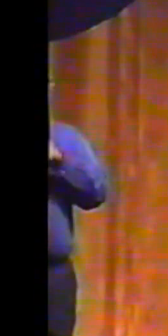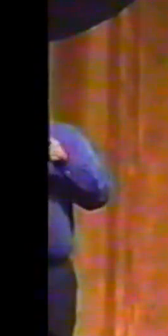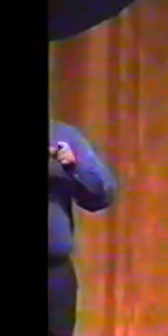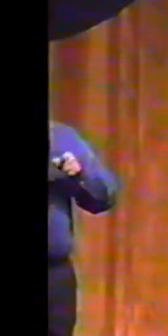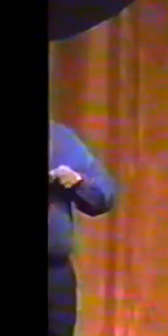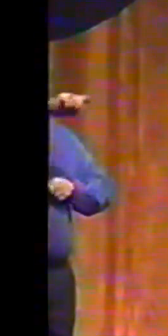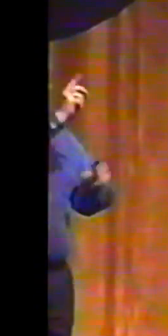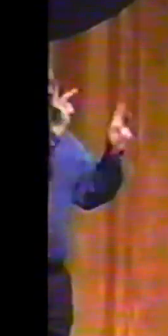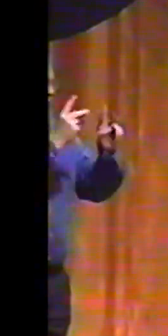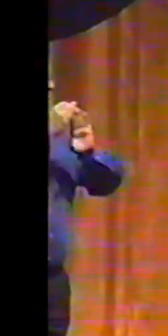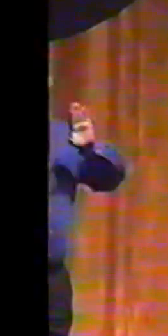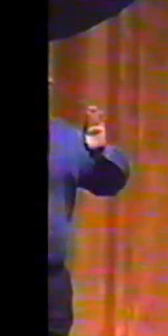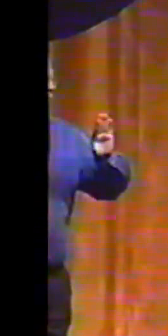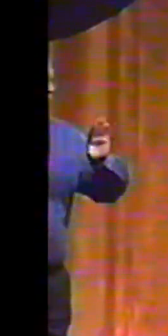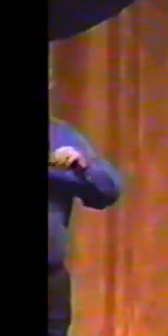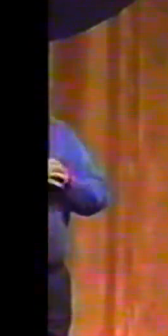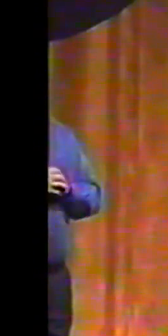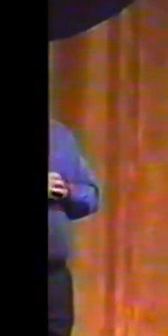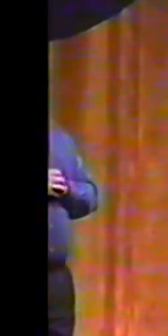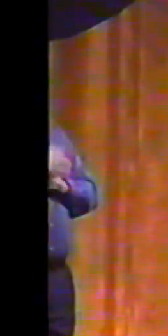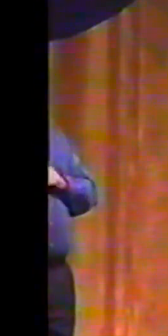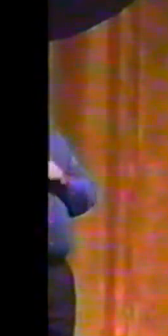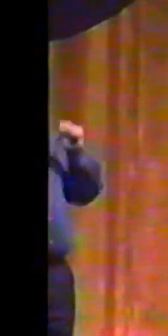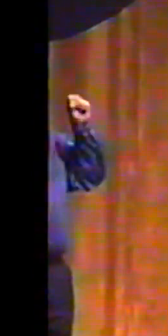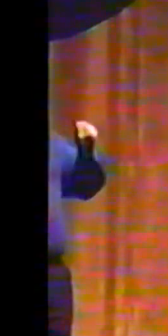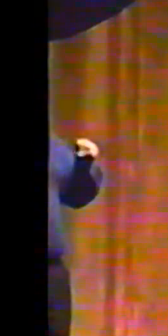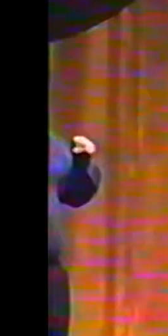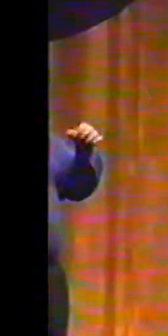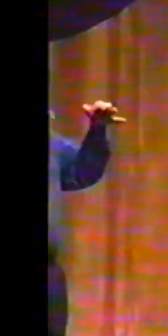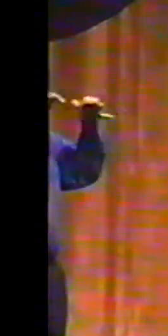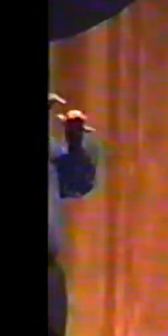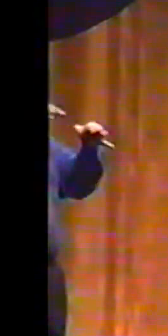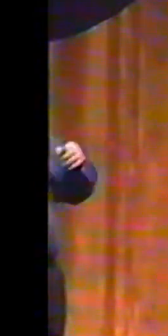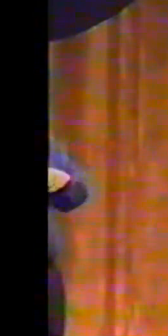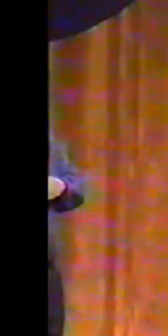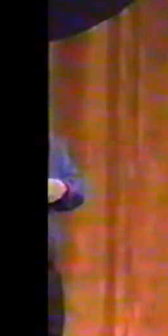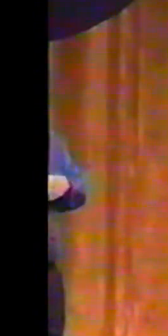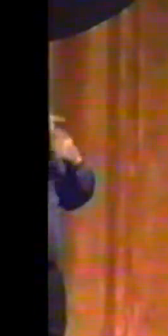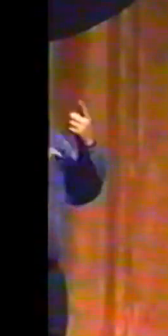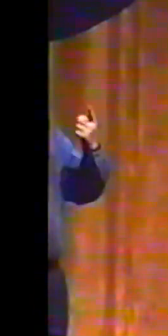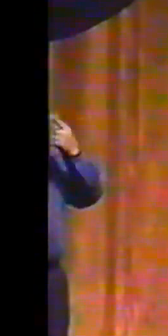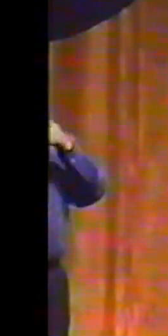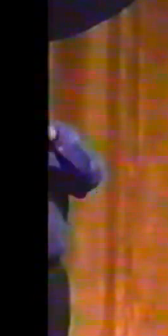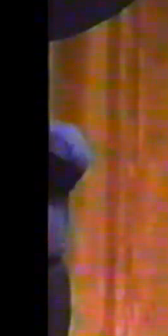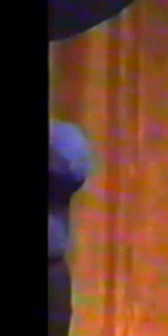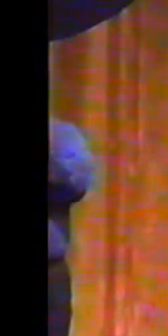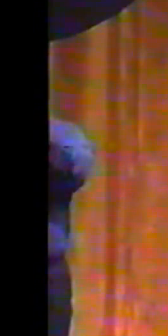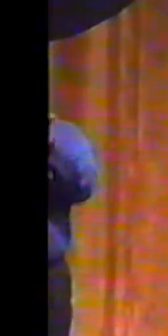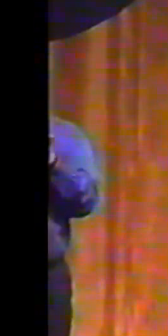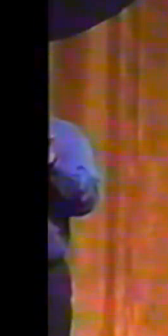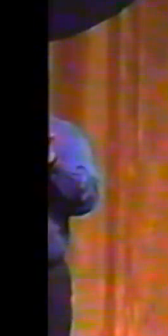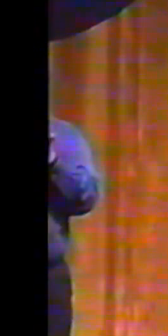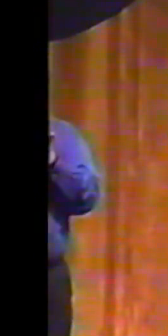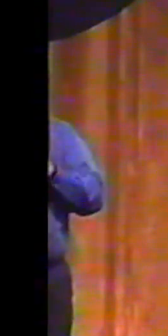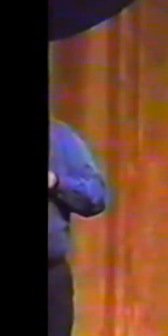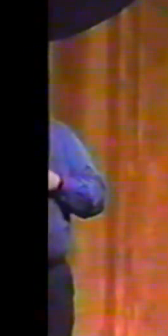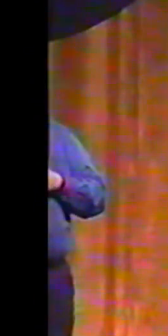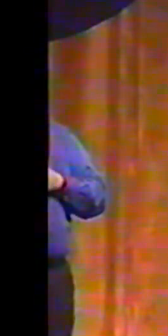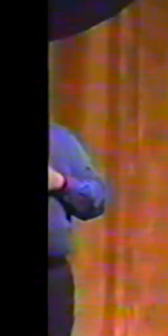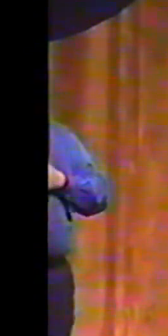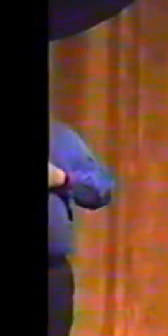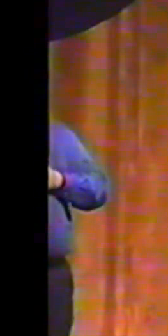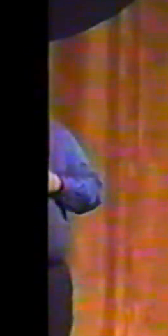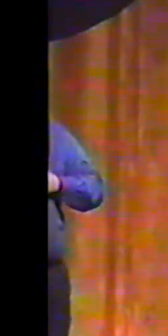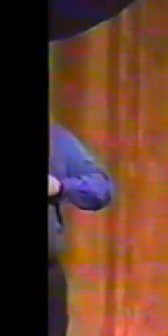records. I think we can do a better job of explaining that when we get access to things, we don't do it just because we think it's fun, but because it